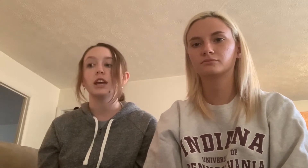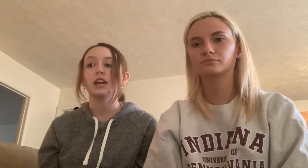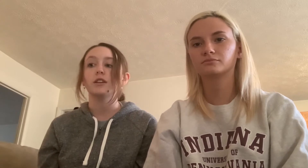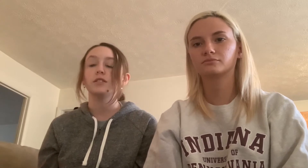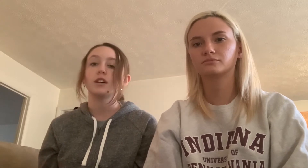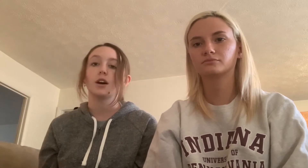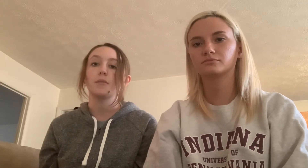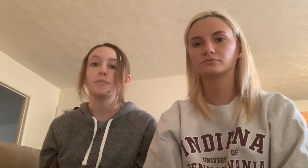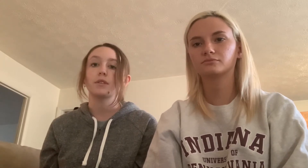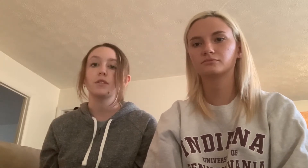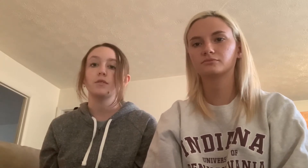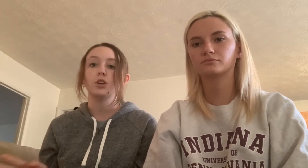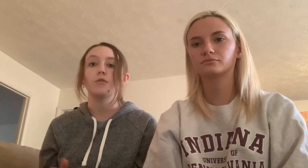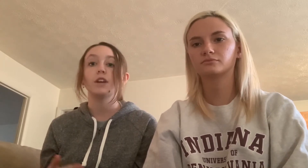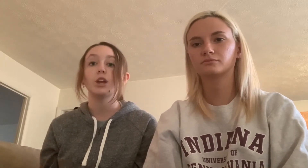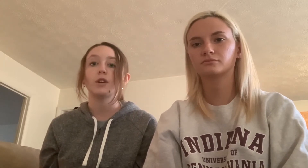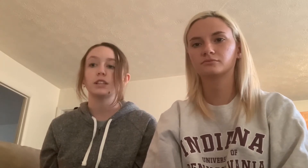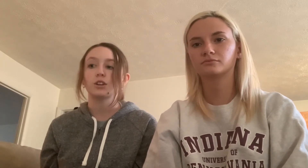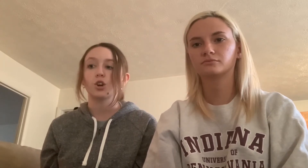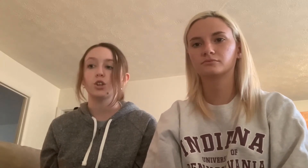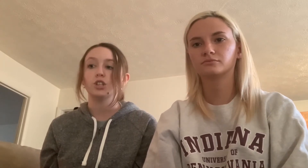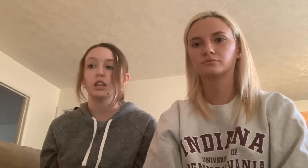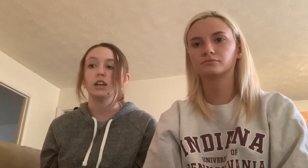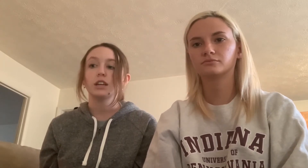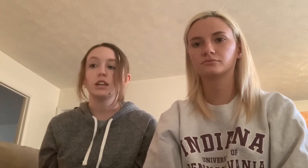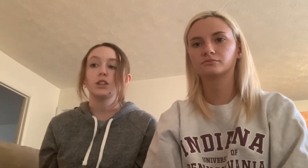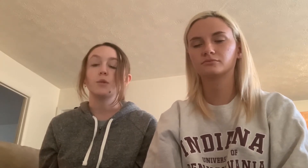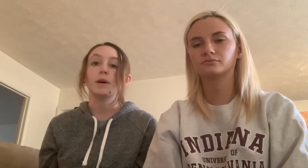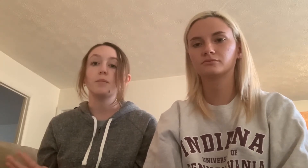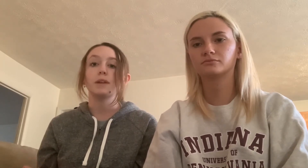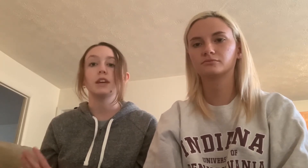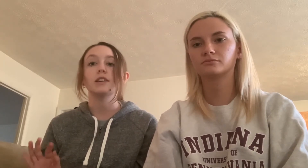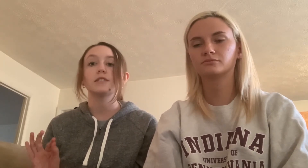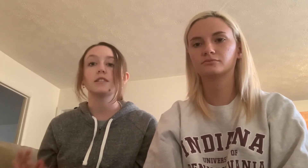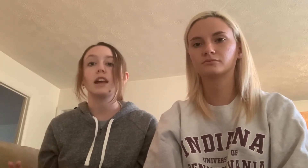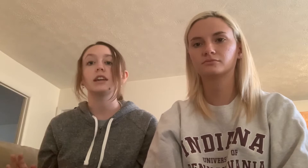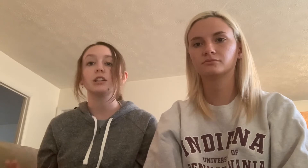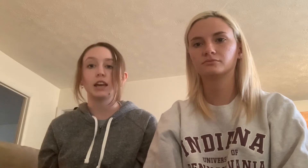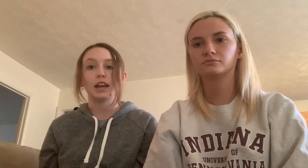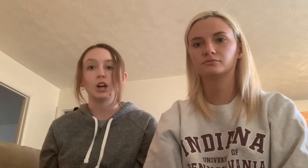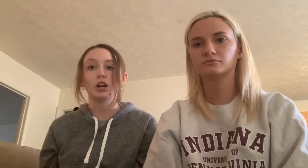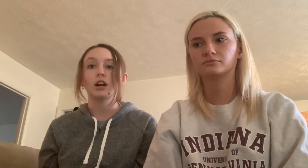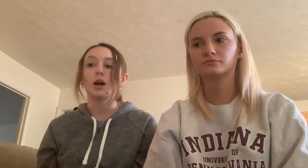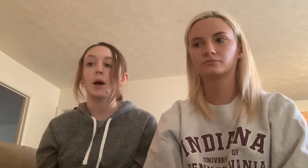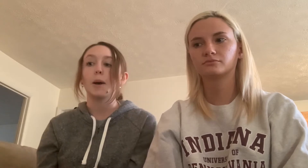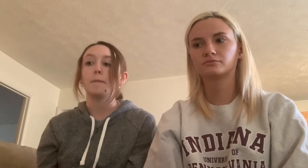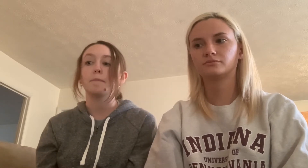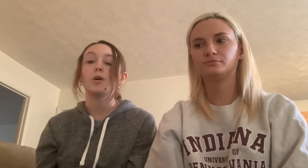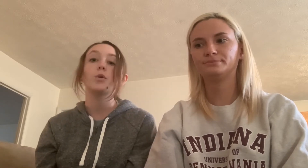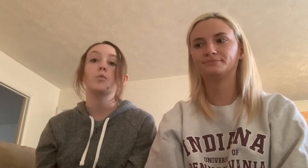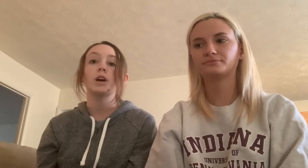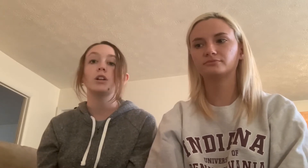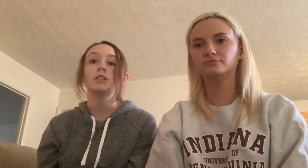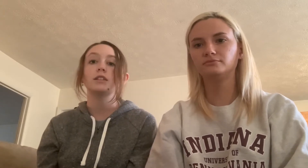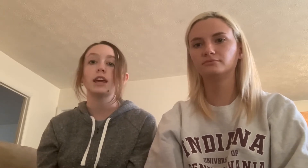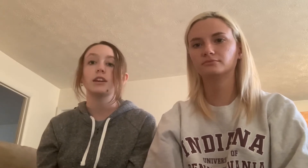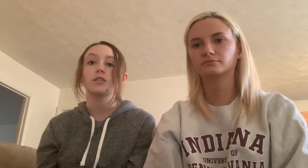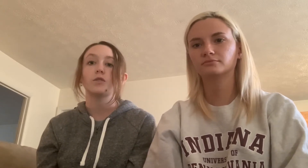and videoing technology, there might be a slight glare. But we will link the